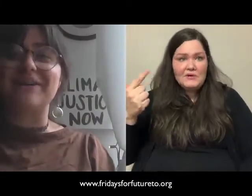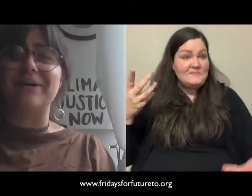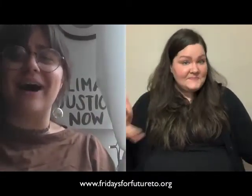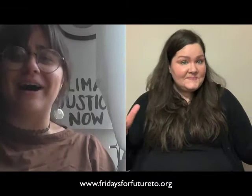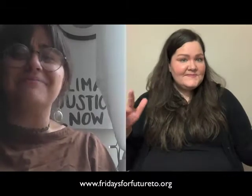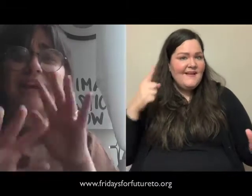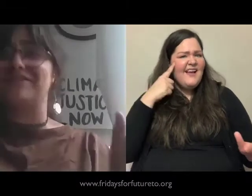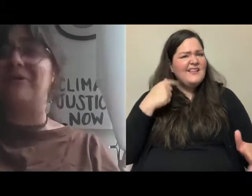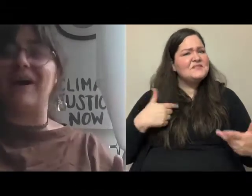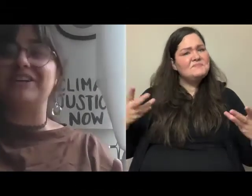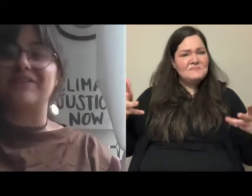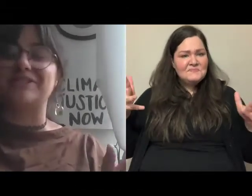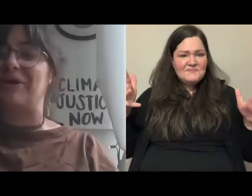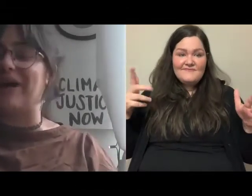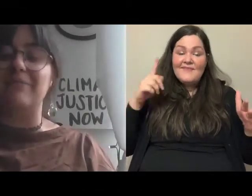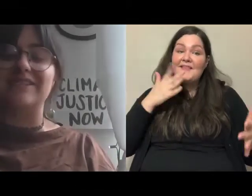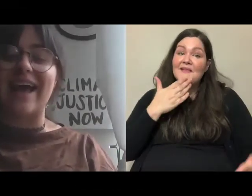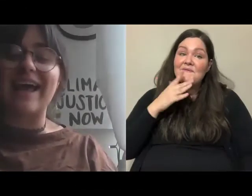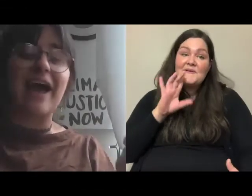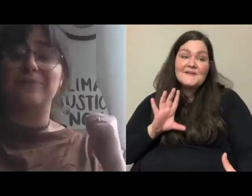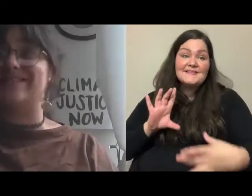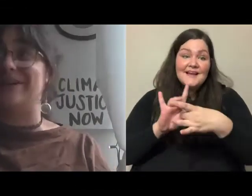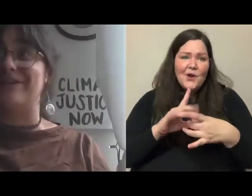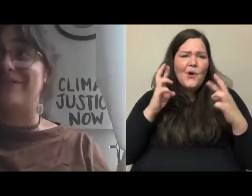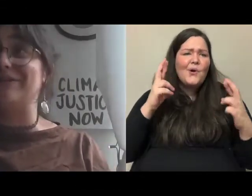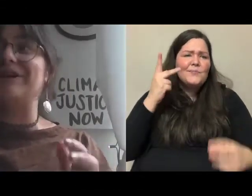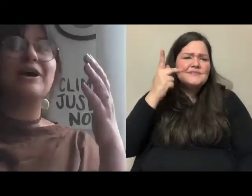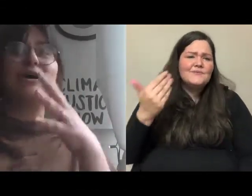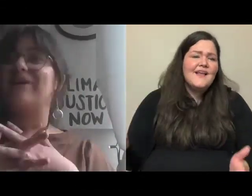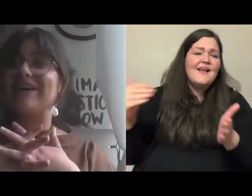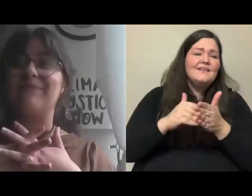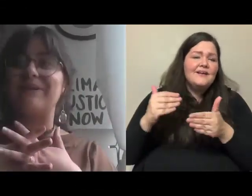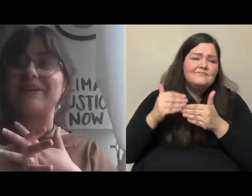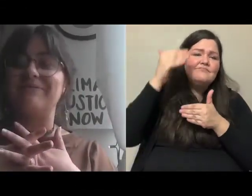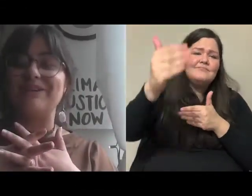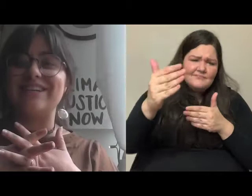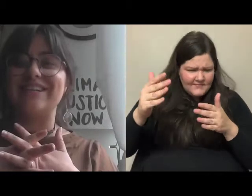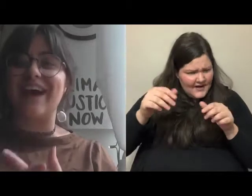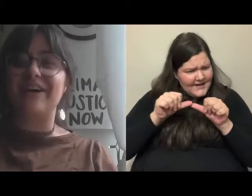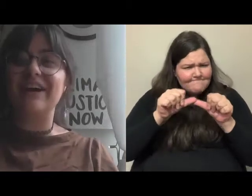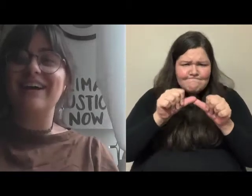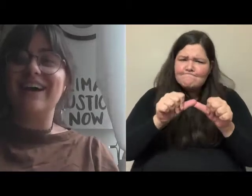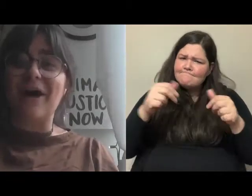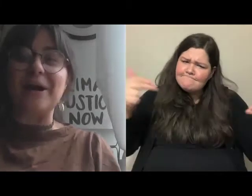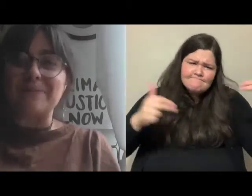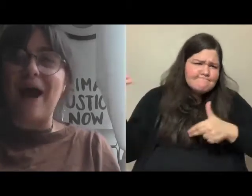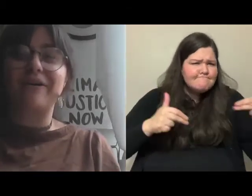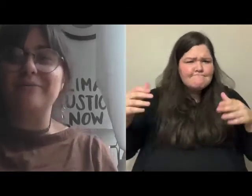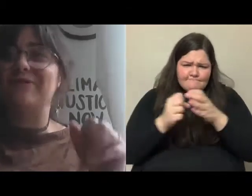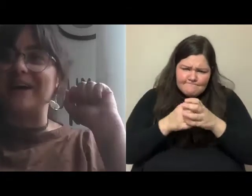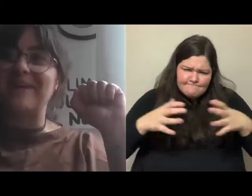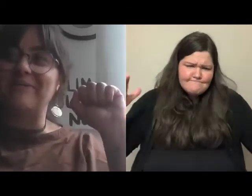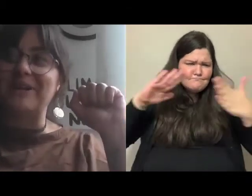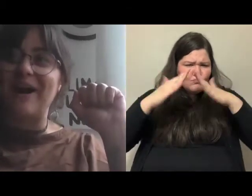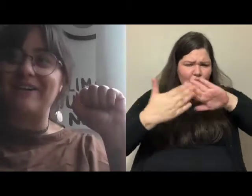fridaysforfutureto.org. So thanks so much for showing up today. I hope to see you in the future. Hope we can keep building community together. Y'all are a